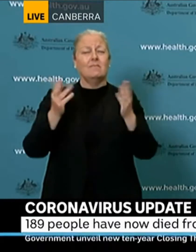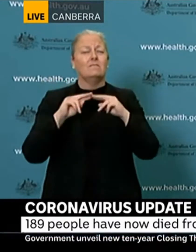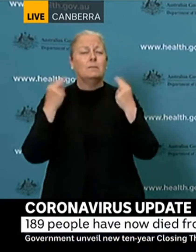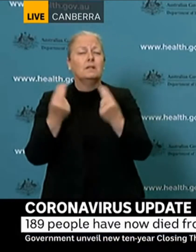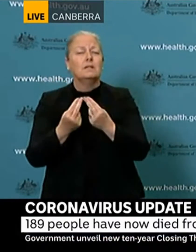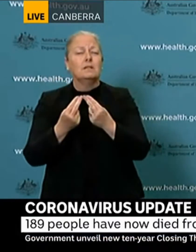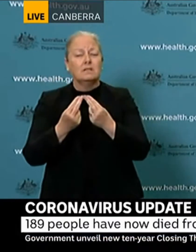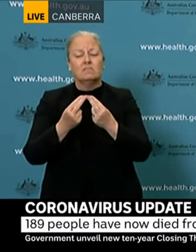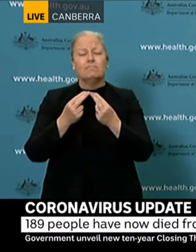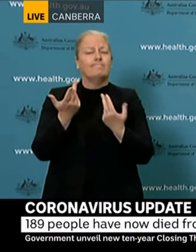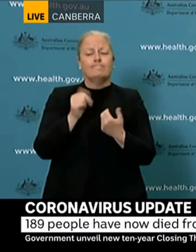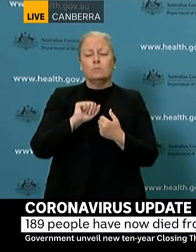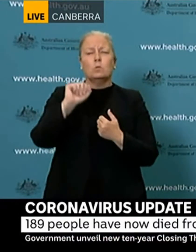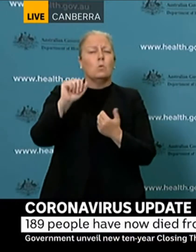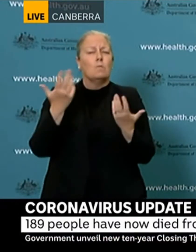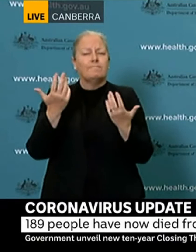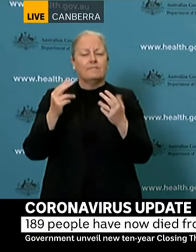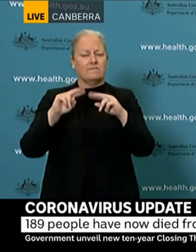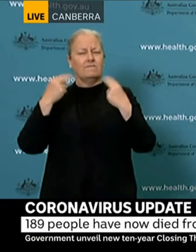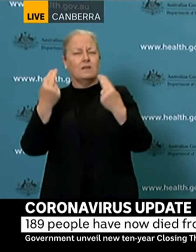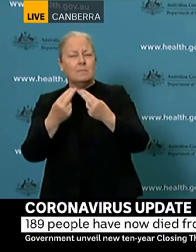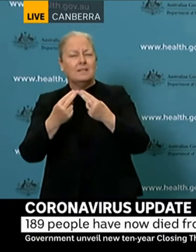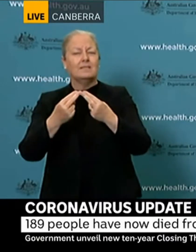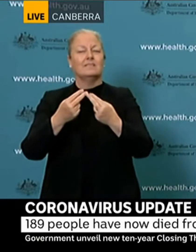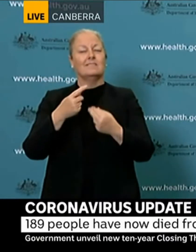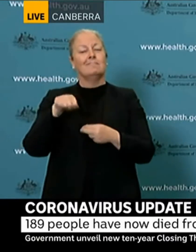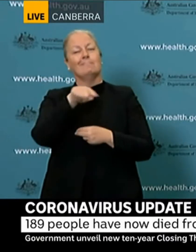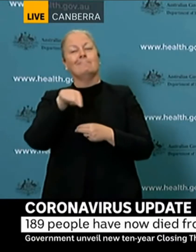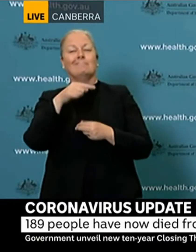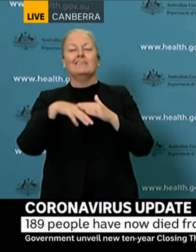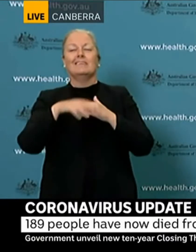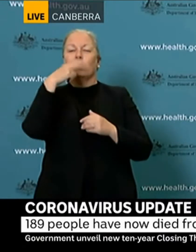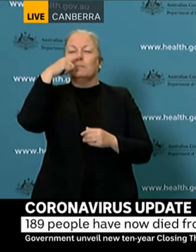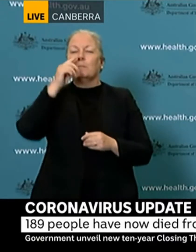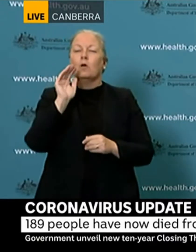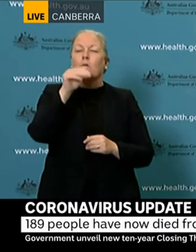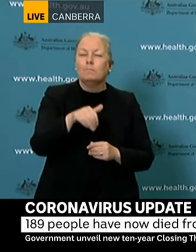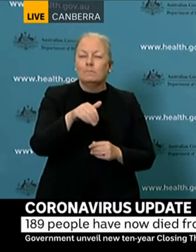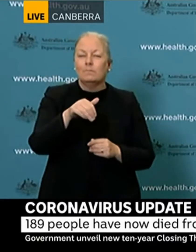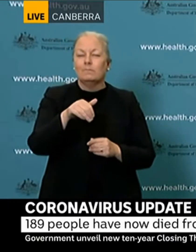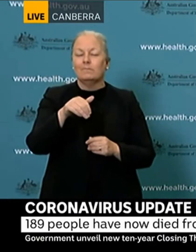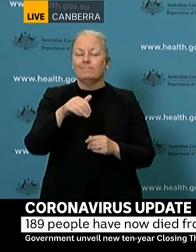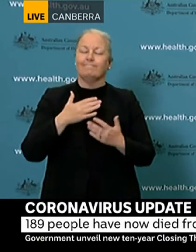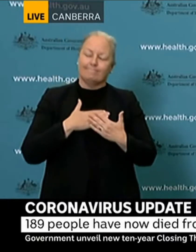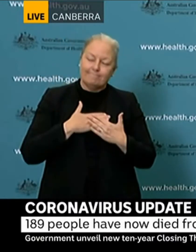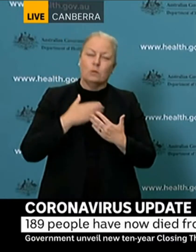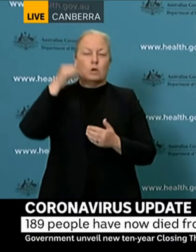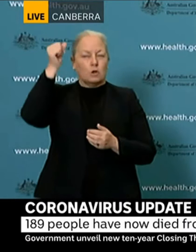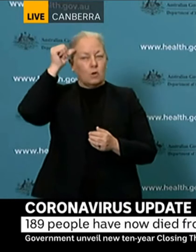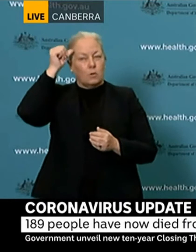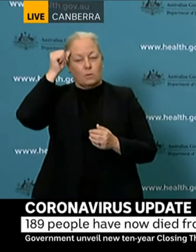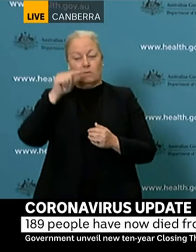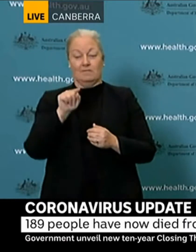have been affected by some of these issues in aged care in Melbourne. It's we all have to remember that whilst